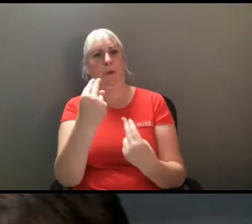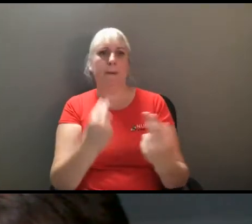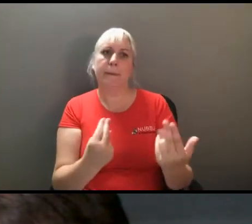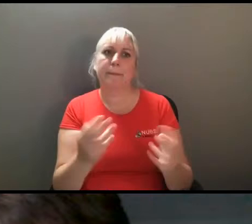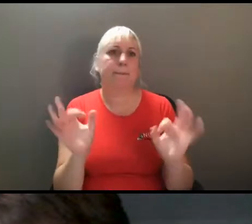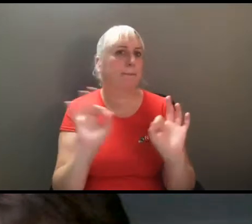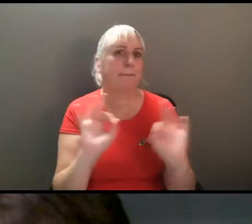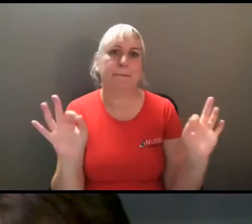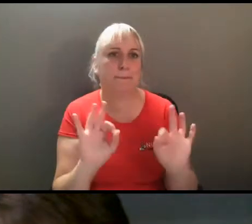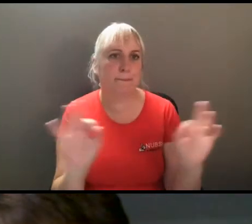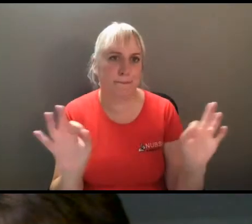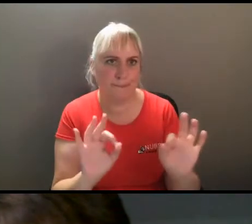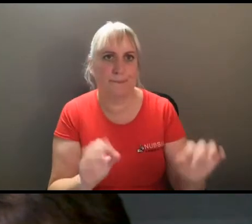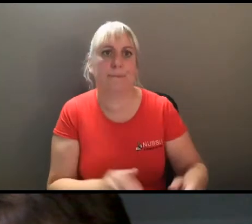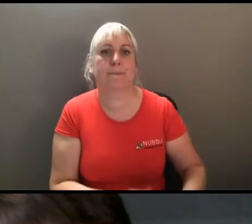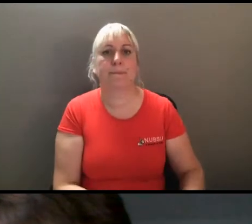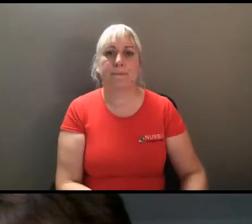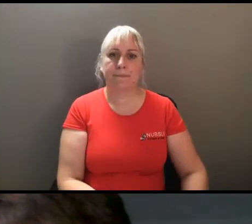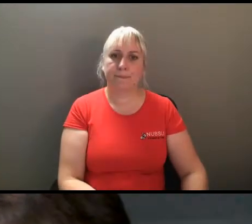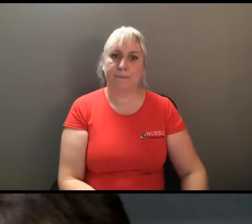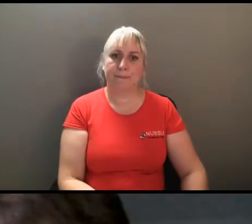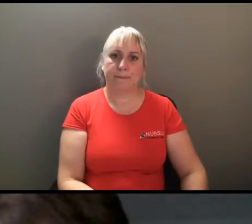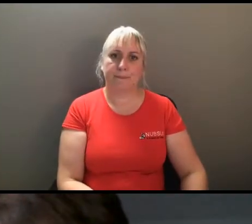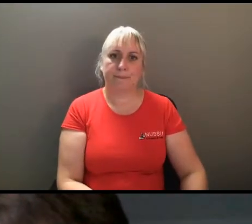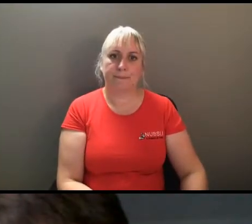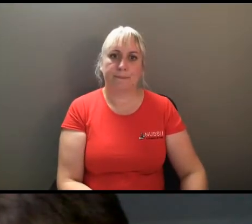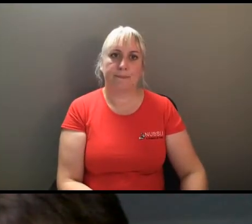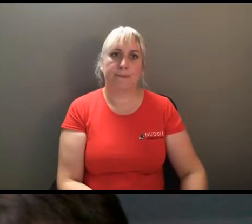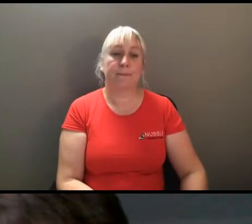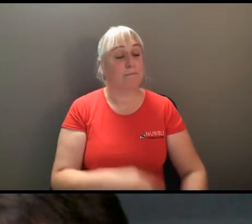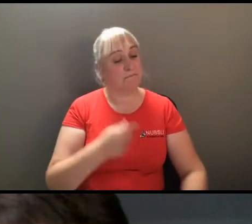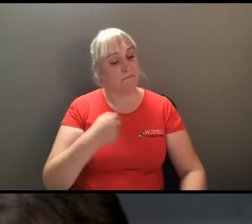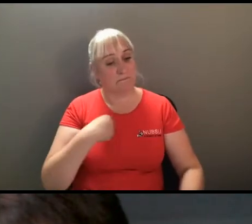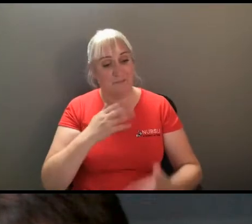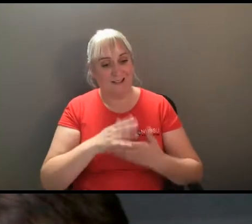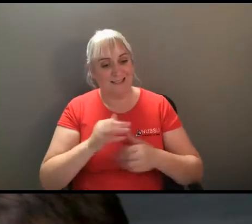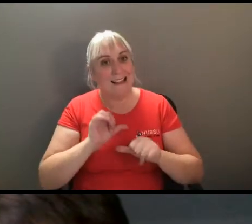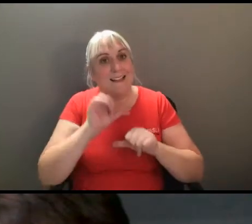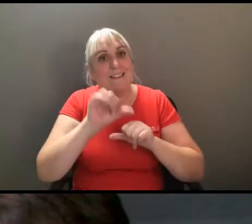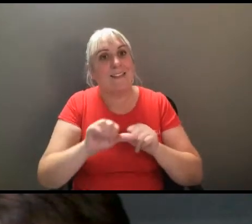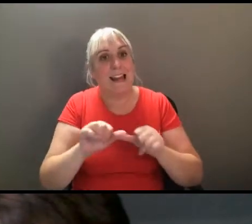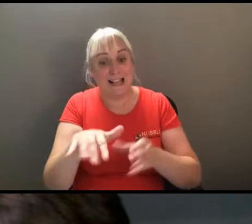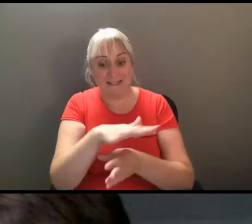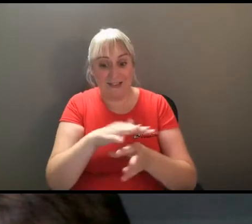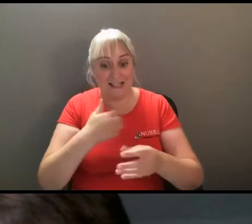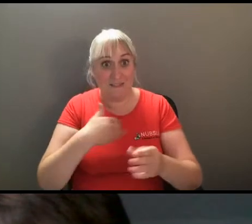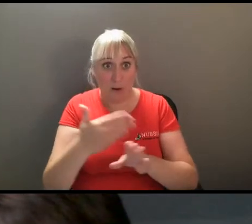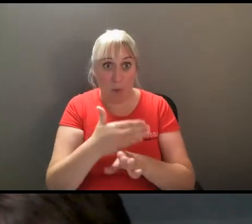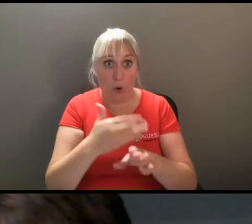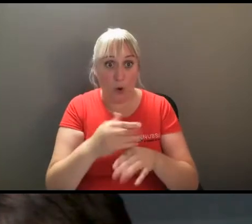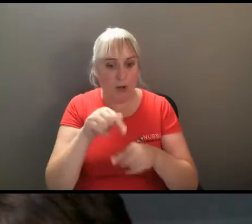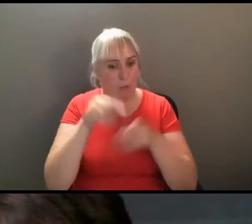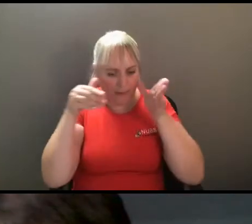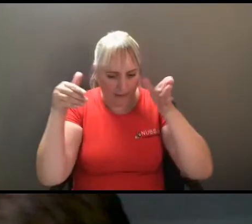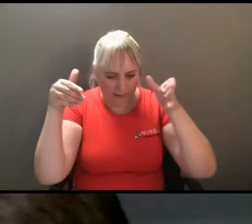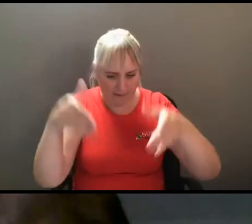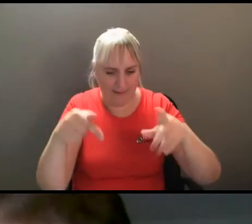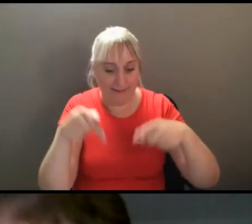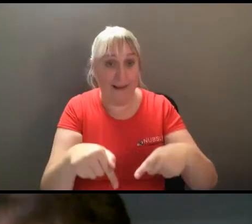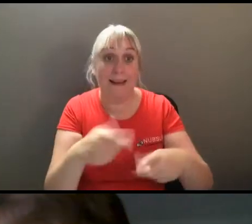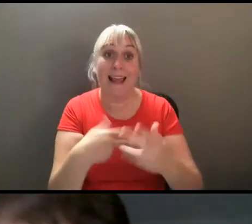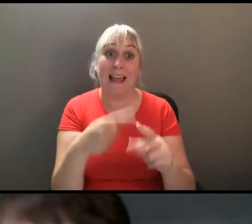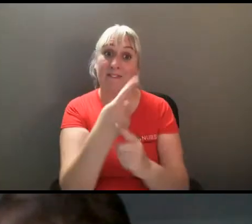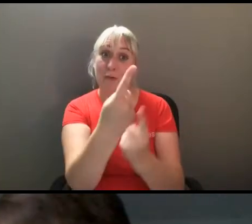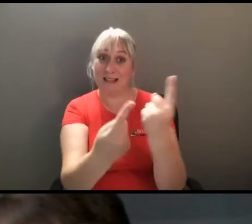tests that we're seeing at the moment. So that's the next phase of our work. If you have ideas, opinions on that,